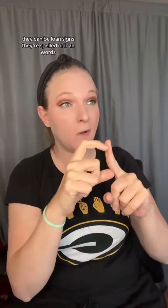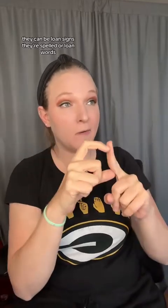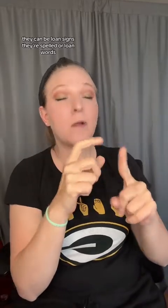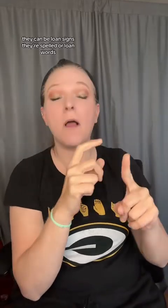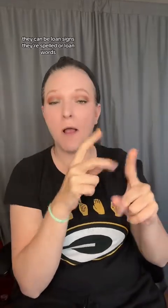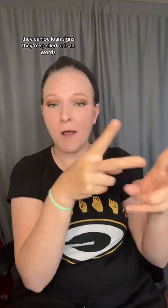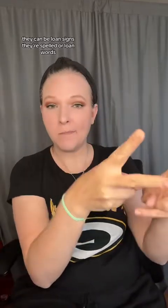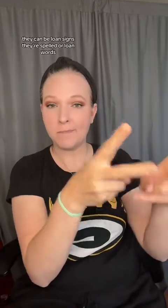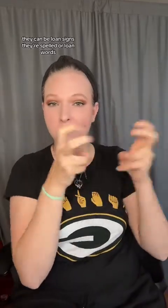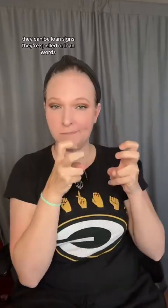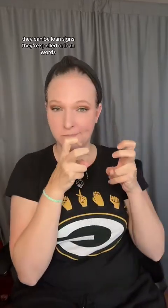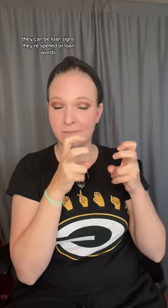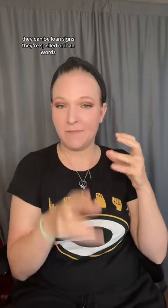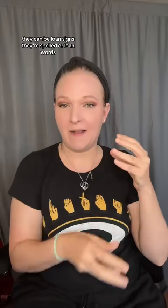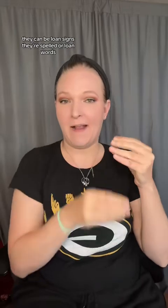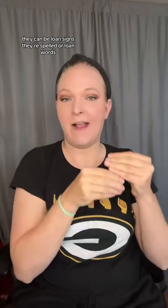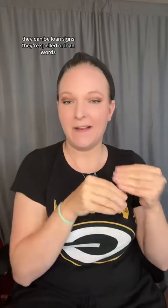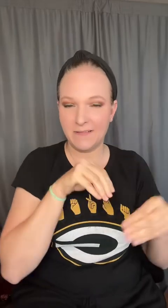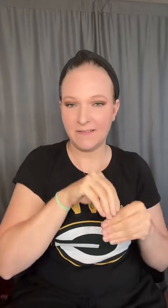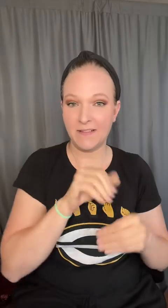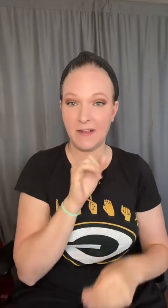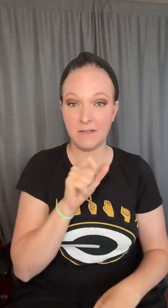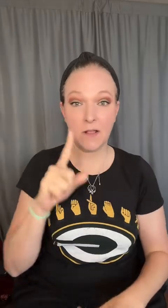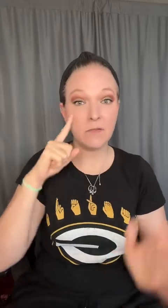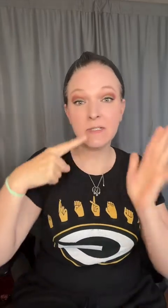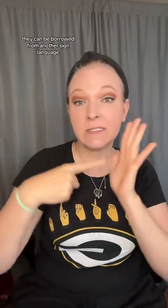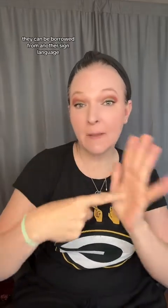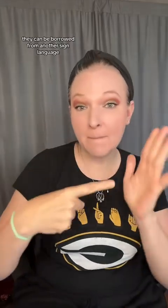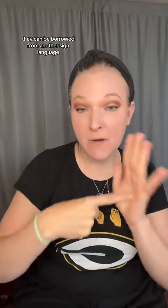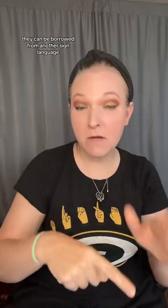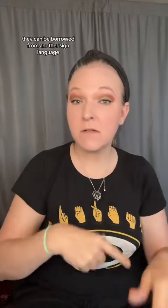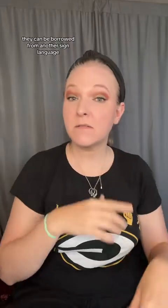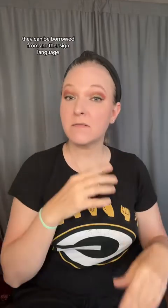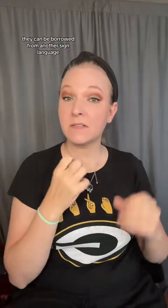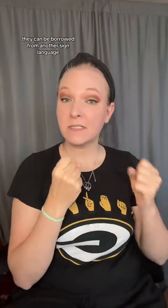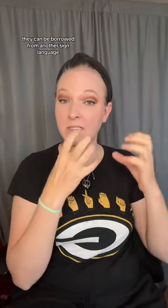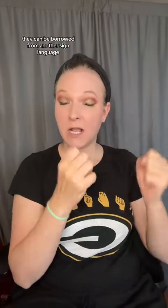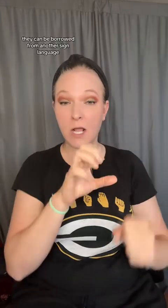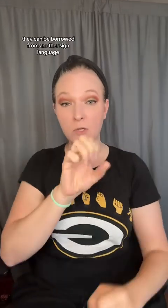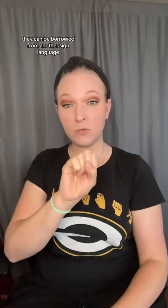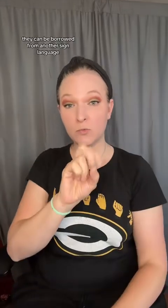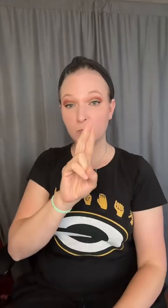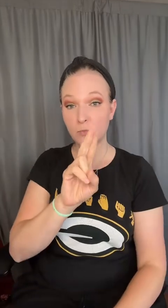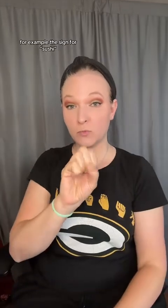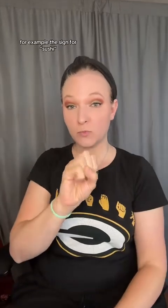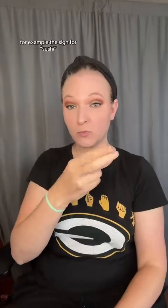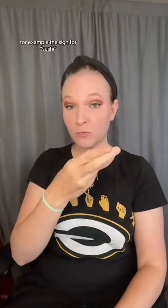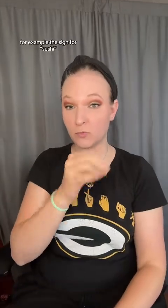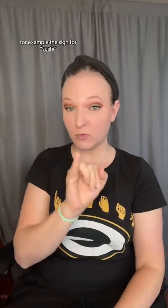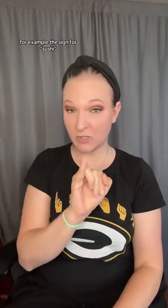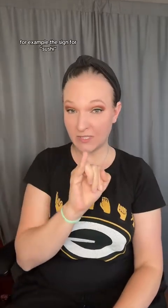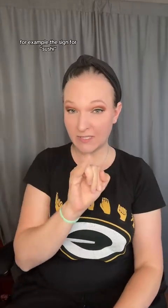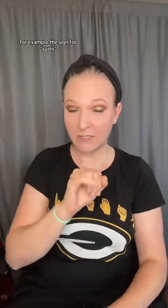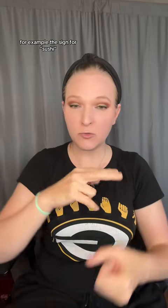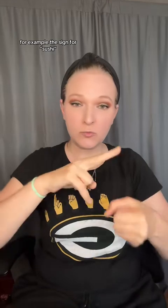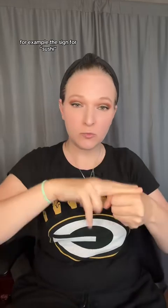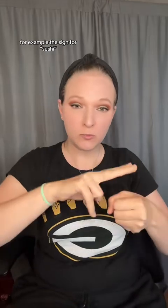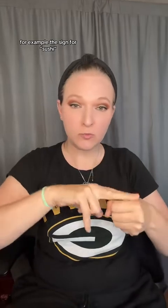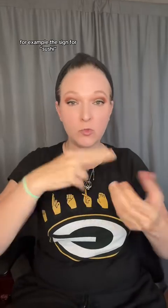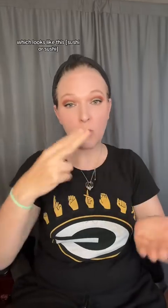or loan words. They can be borrowed from another sign language. For example, the sign for sushi, which looks